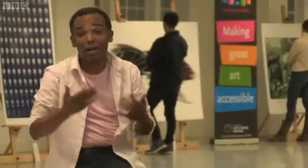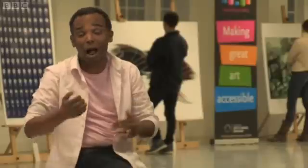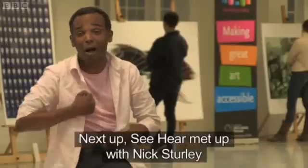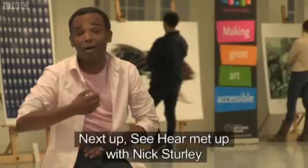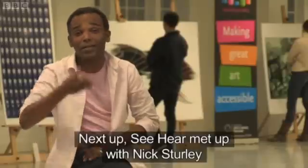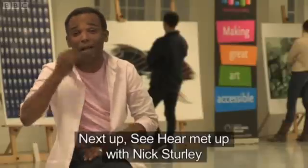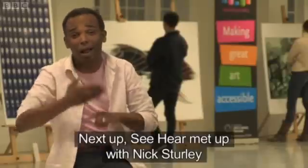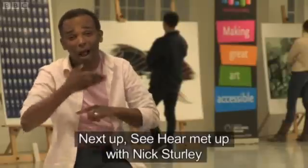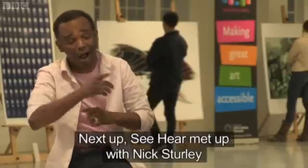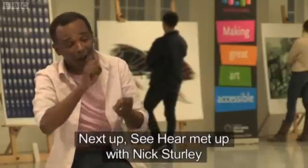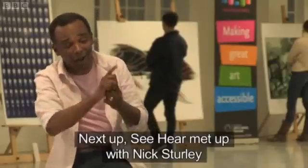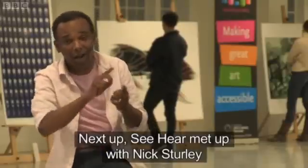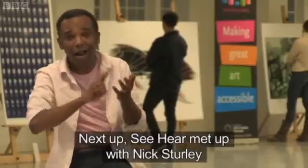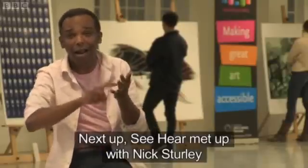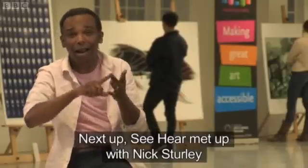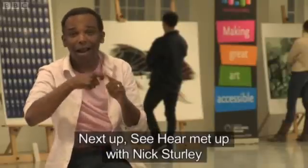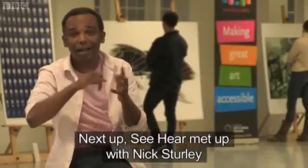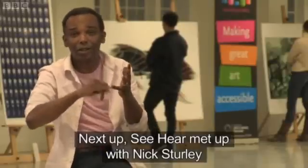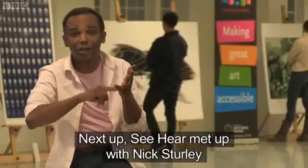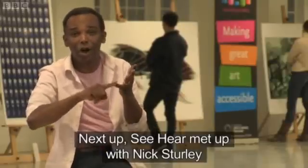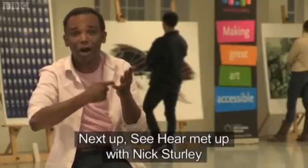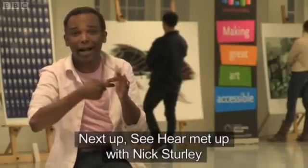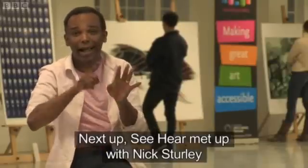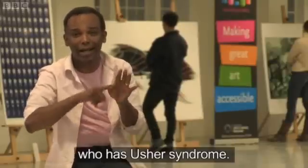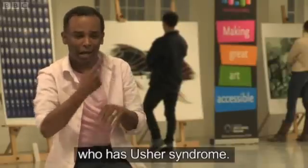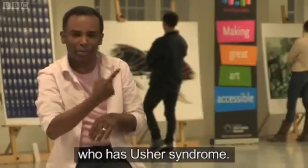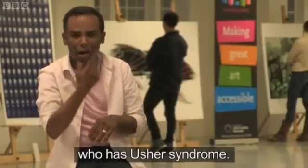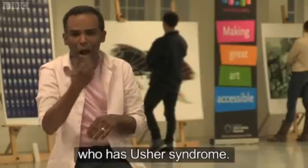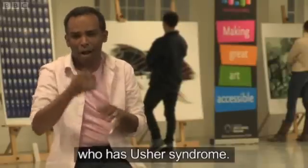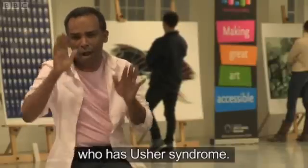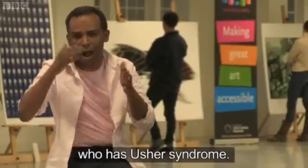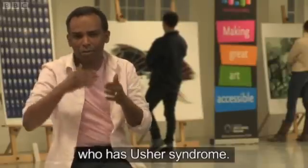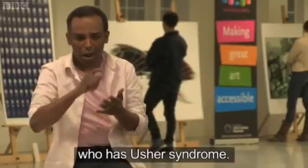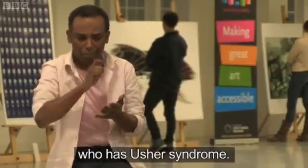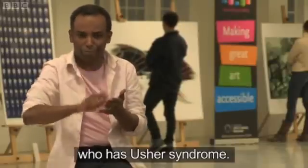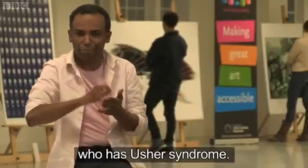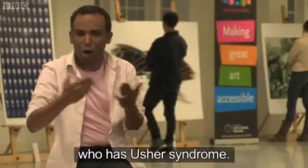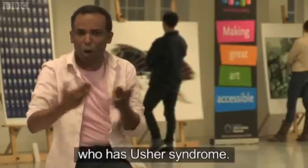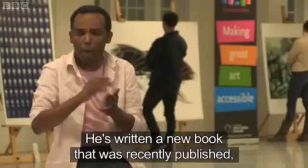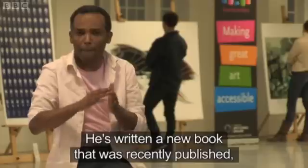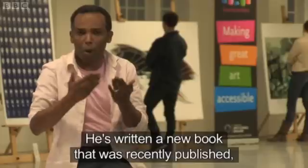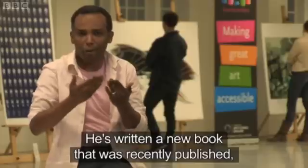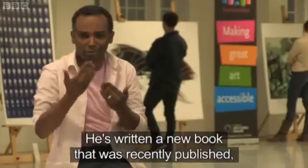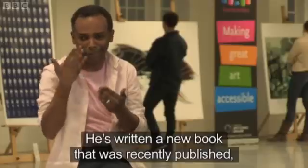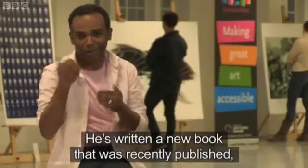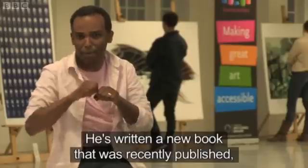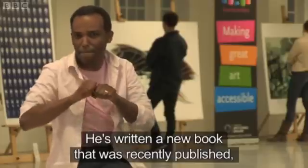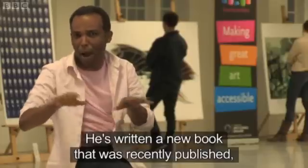Next up, C here met up with Nick Sturley, who has Usher Syndrome. He's written a new book that was recently